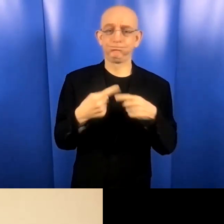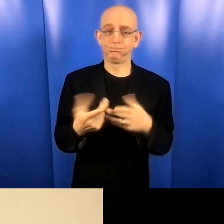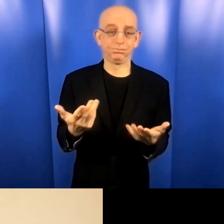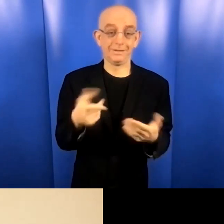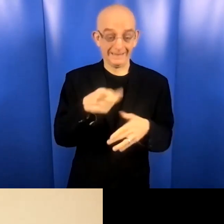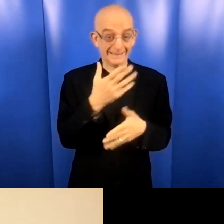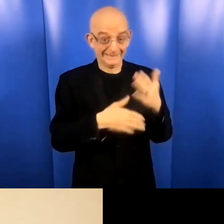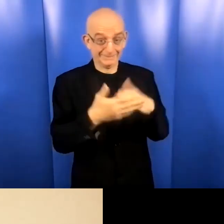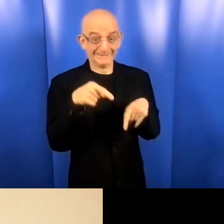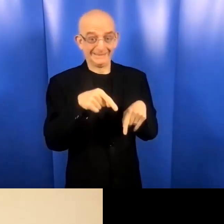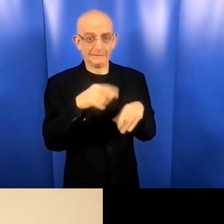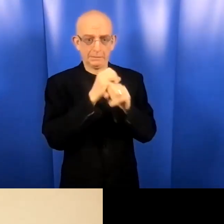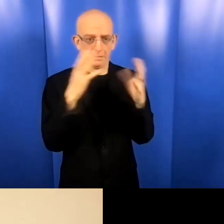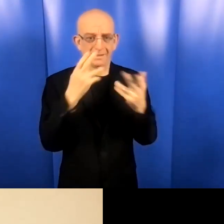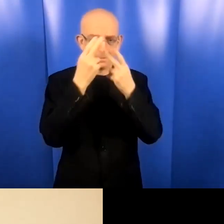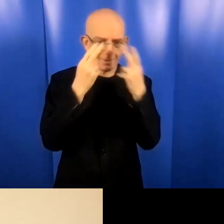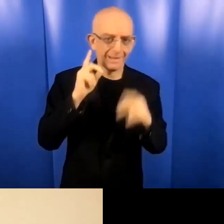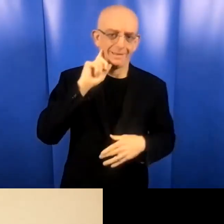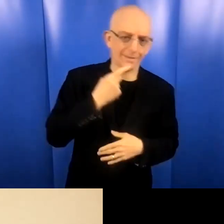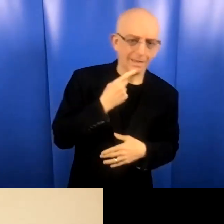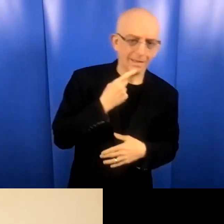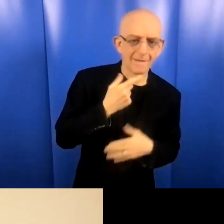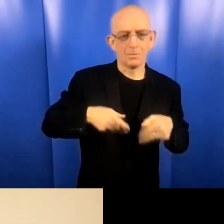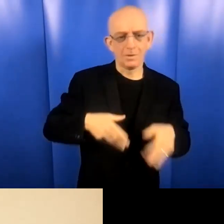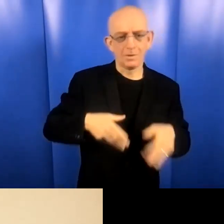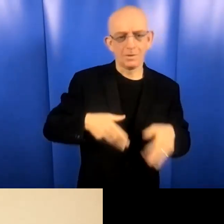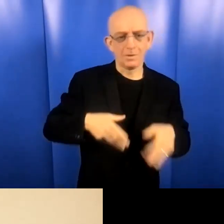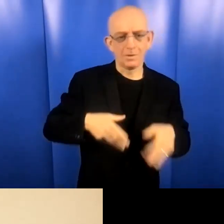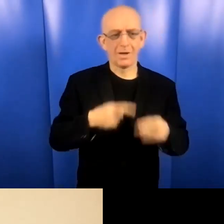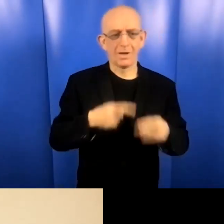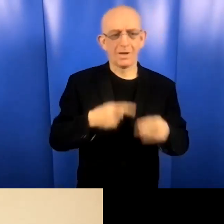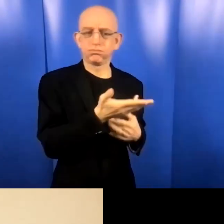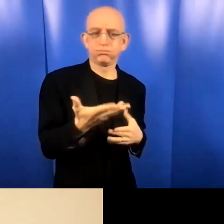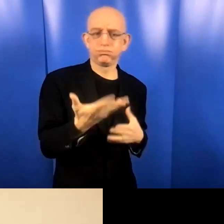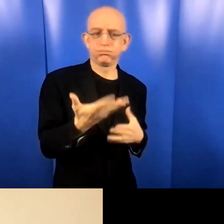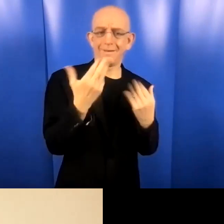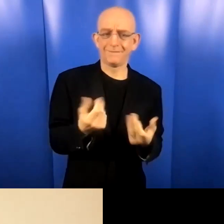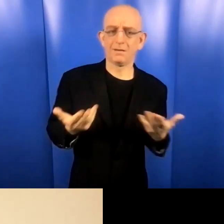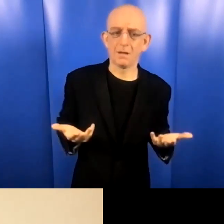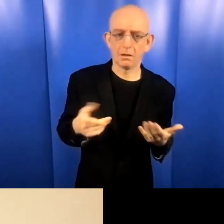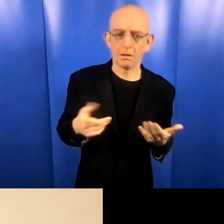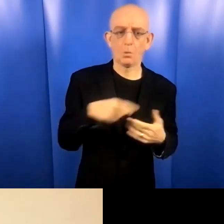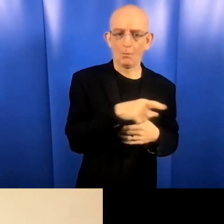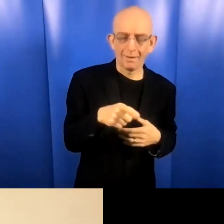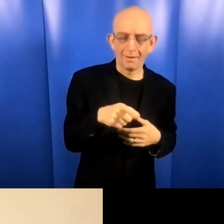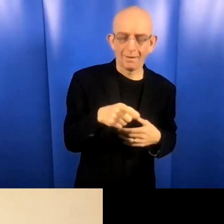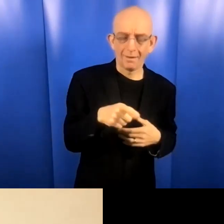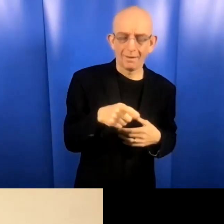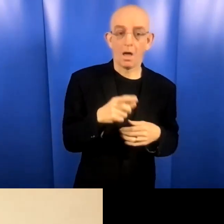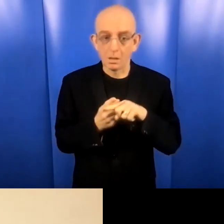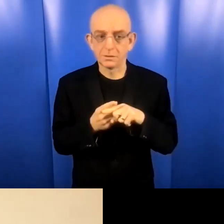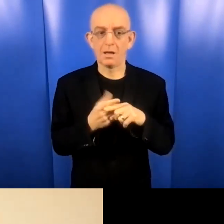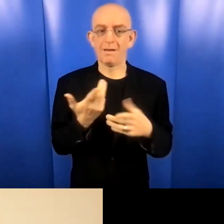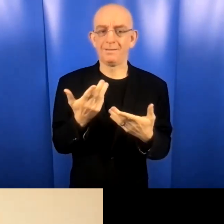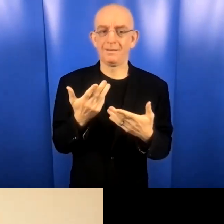intersecting identities, we are still questioning, and we are looking at these statements, that where are these